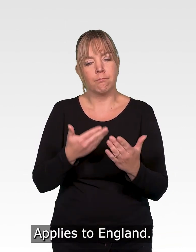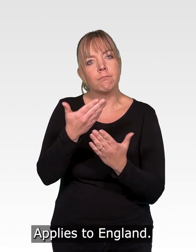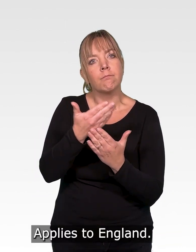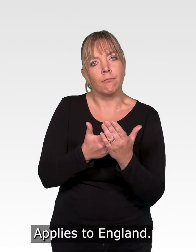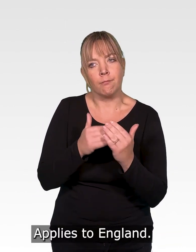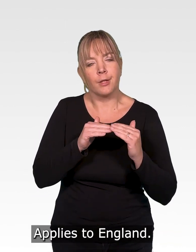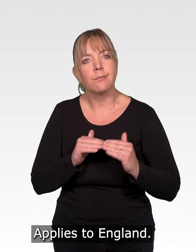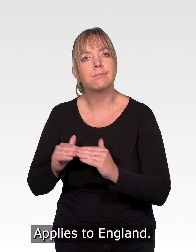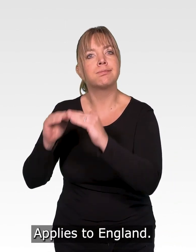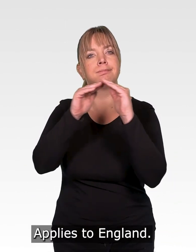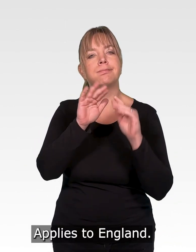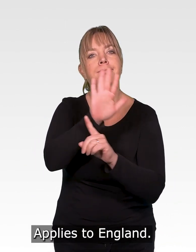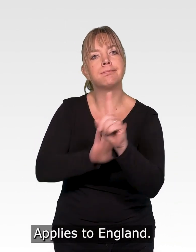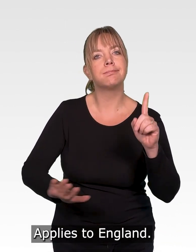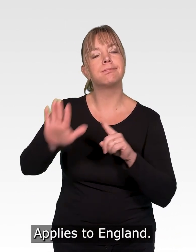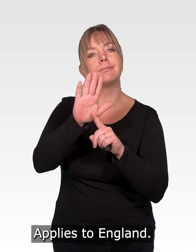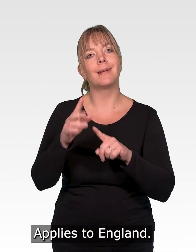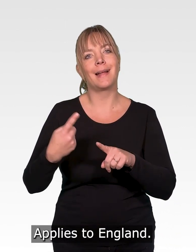Applies to England.